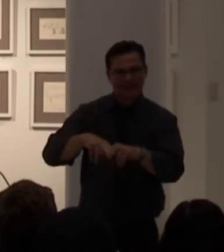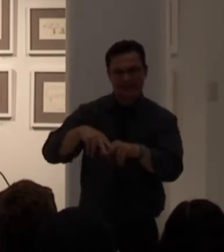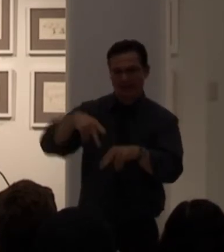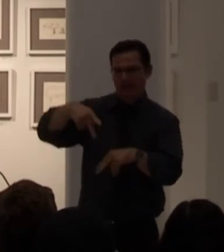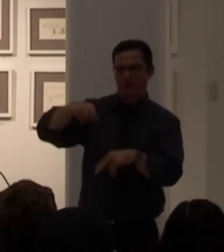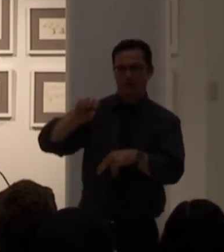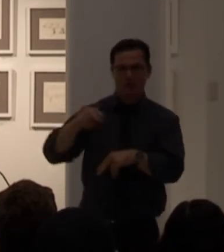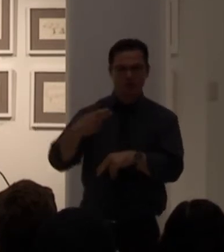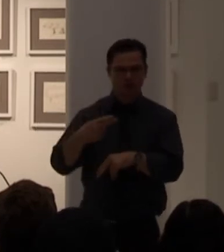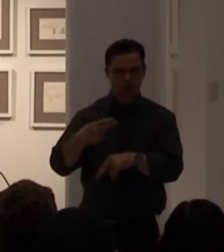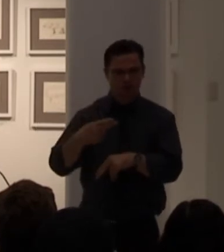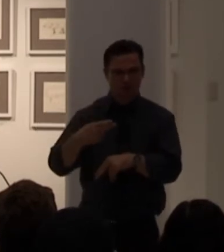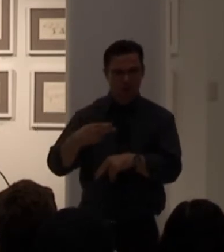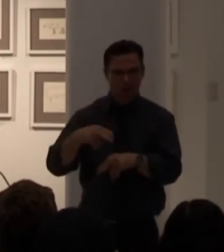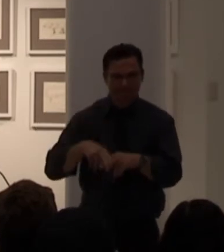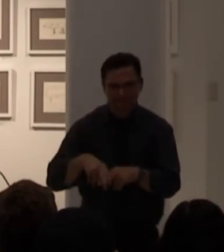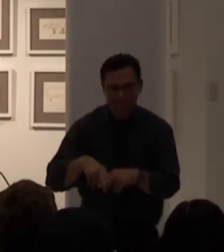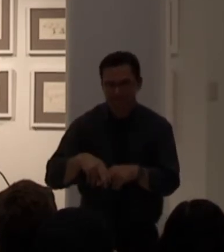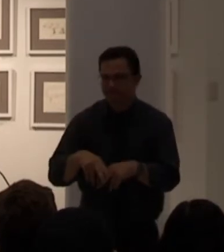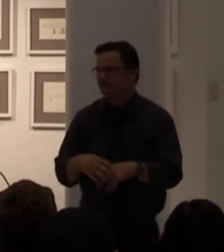perch. A